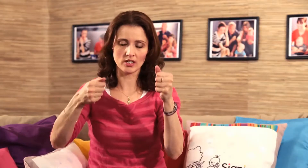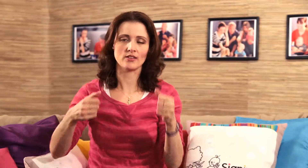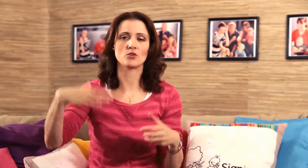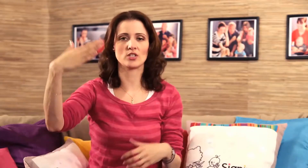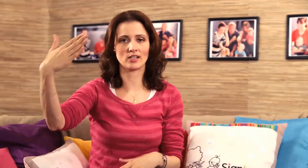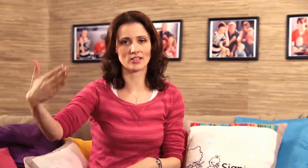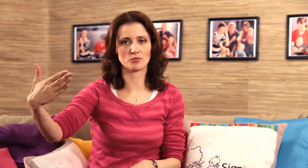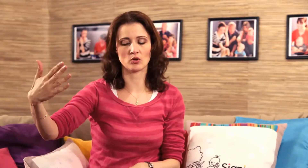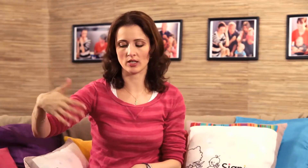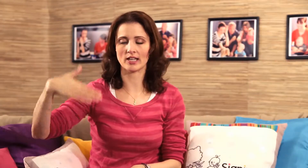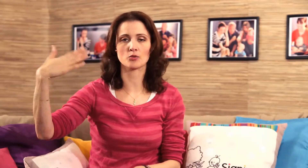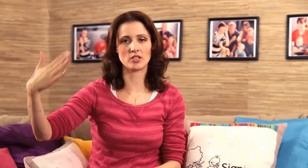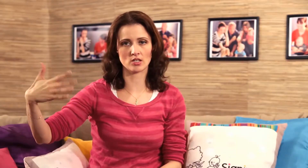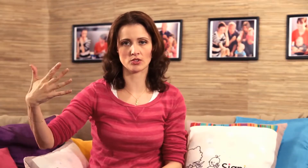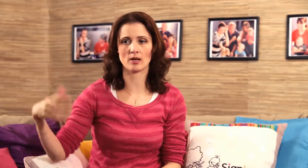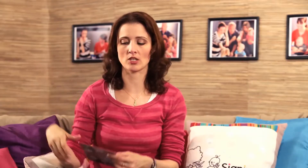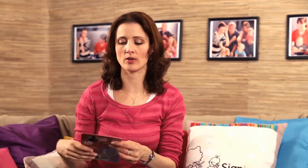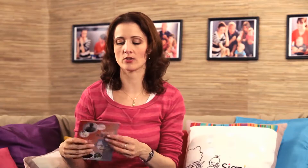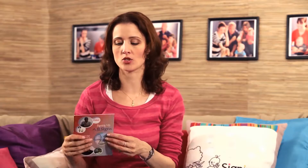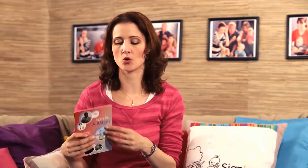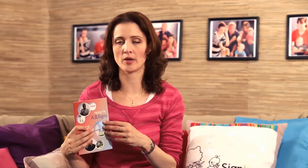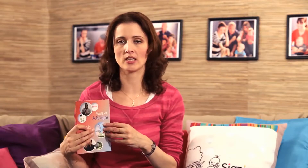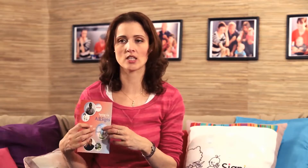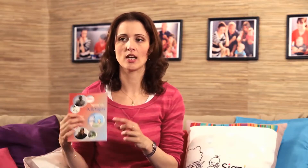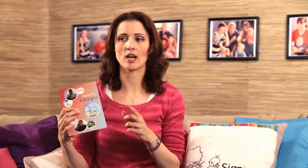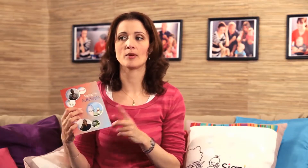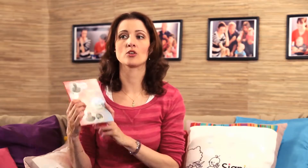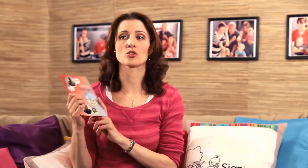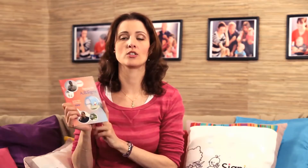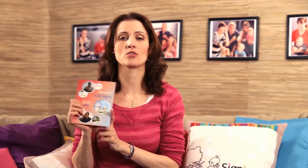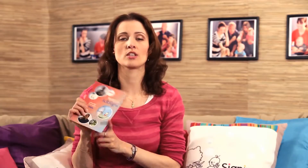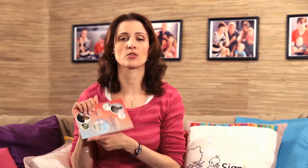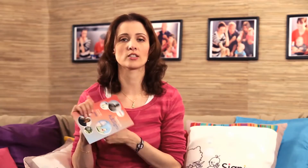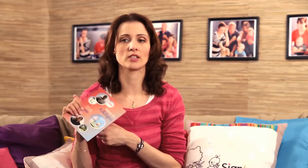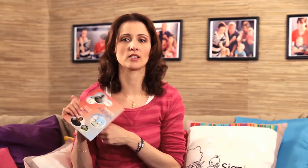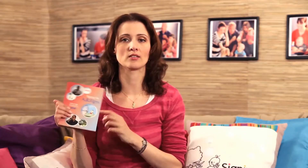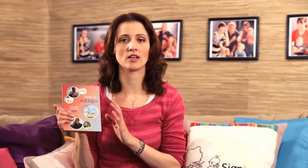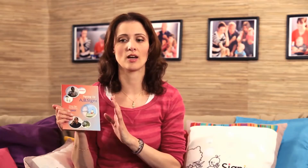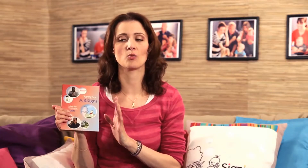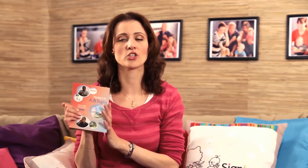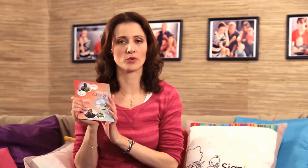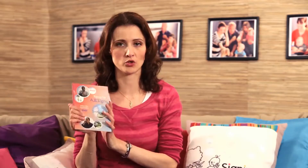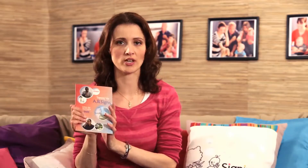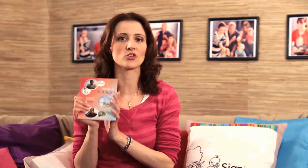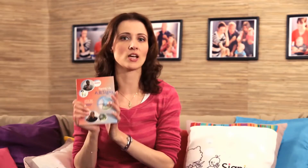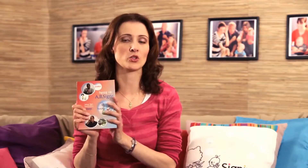then you see a glass of milk, and then it repeats several times at a rather slow pace. And you can certainly use this interactively and watch it with your child, sign with your